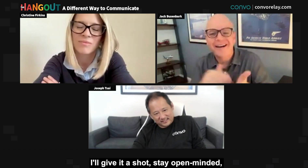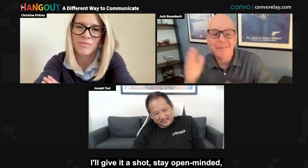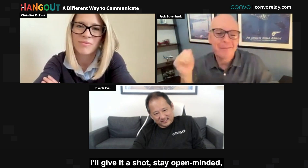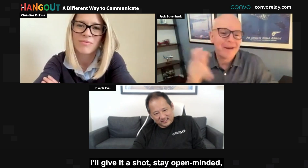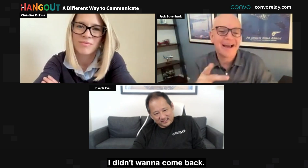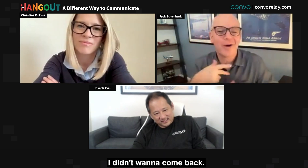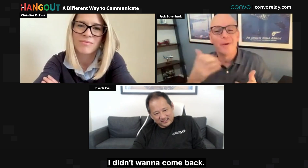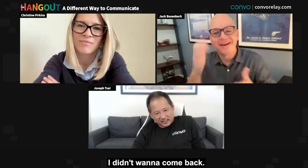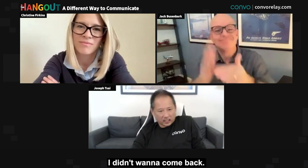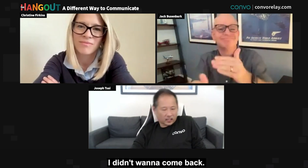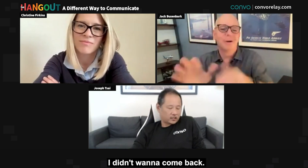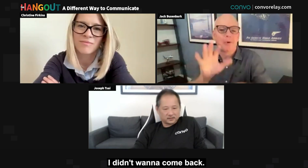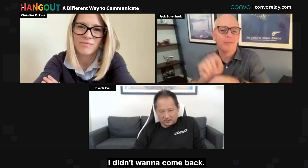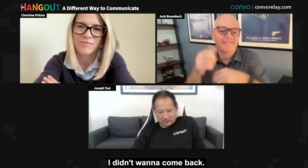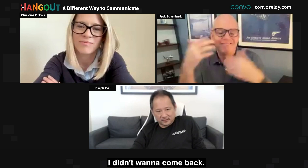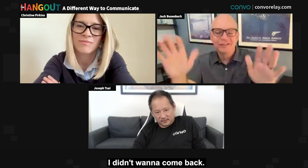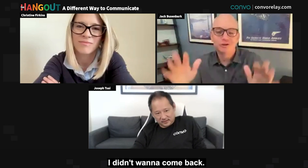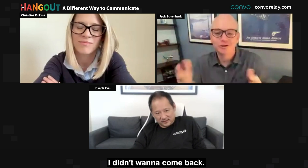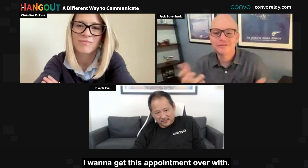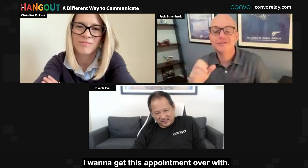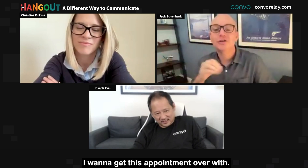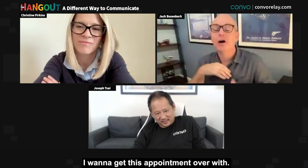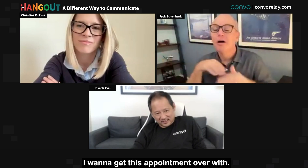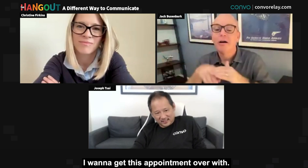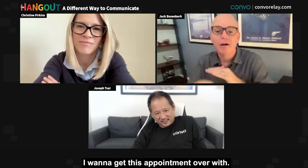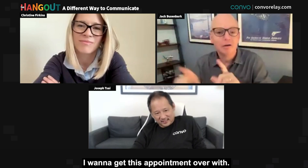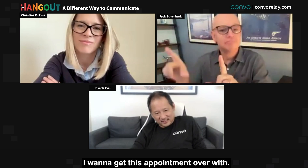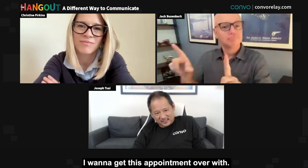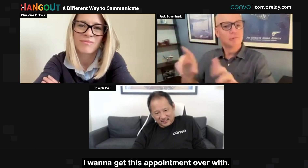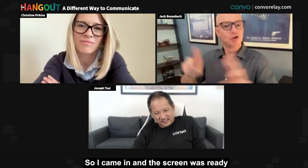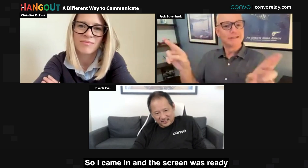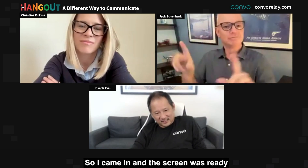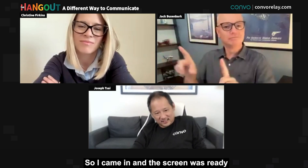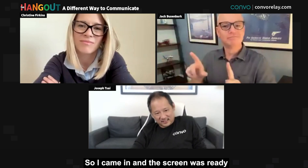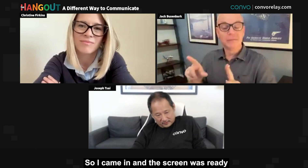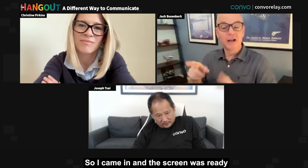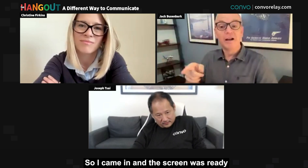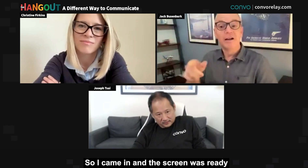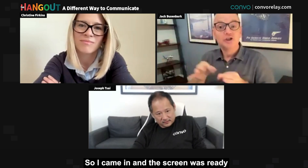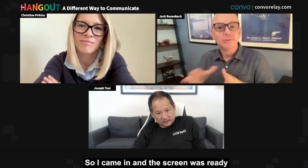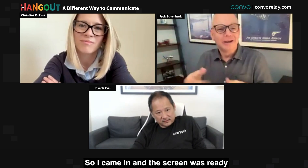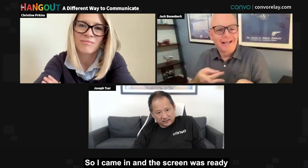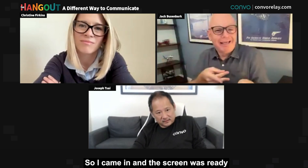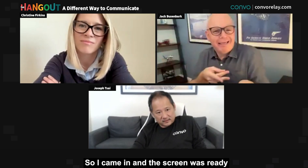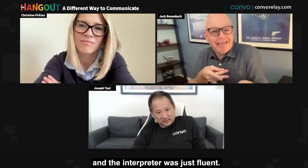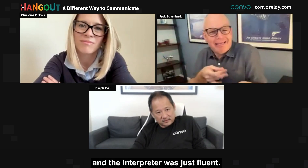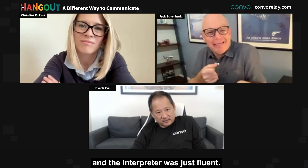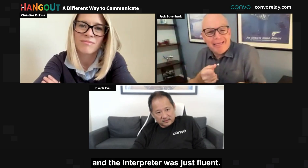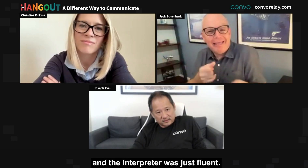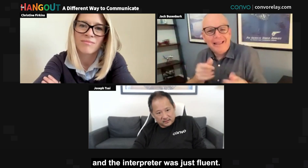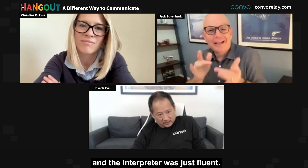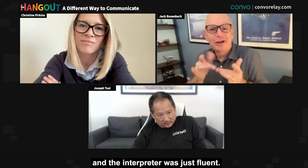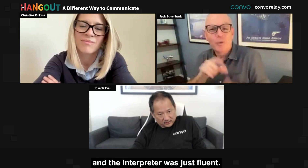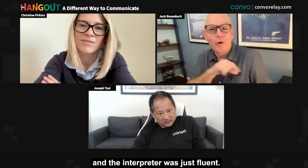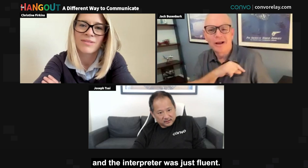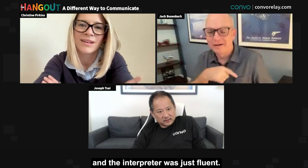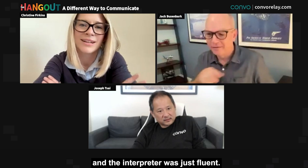Stay open-minded. I don't want to come back I want to get this appointment over with. So I came in, and the screen was ready, and the interpreter was just fluent,